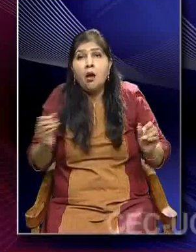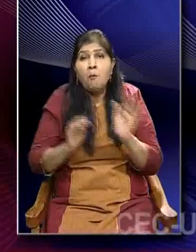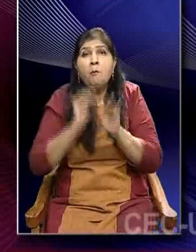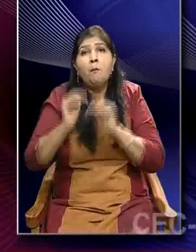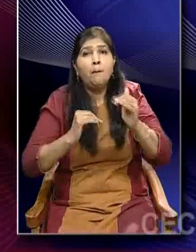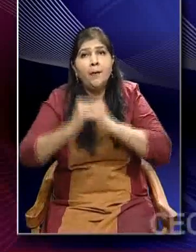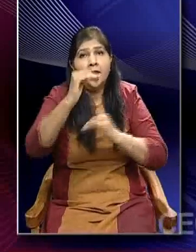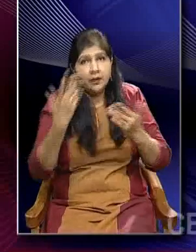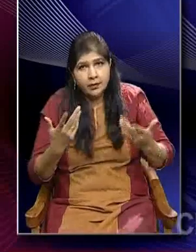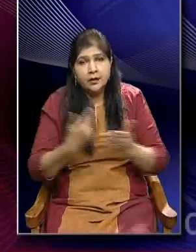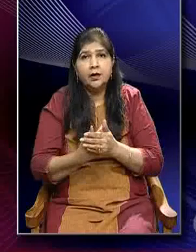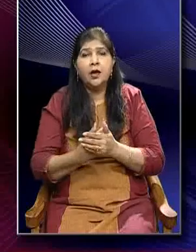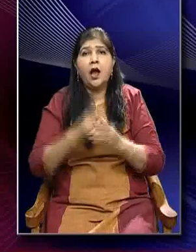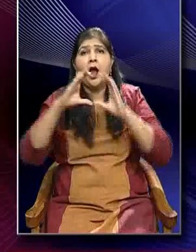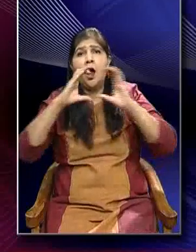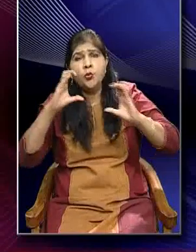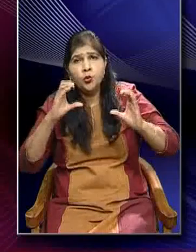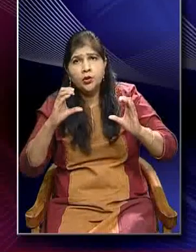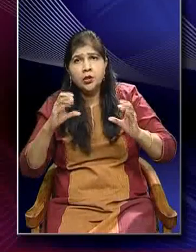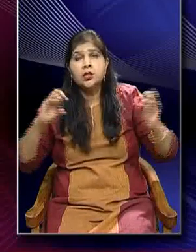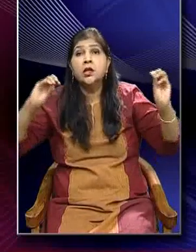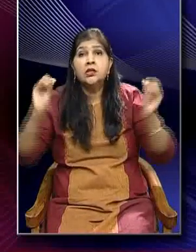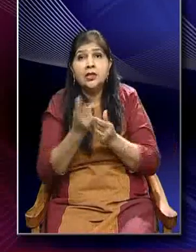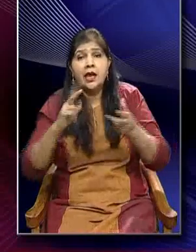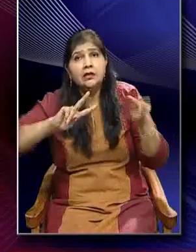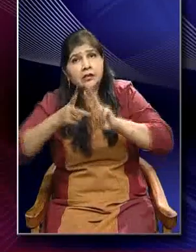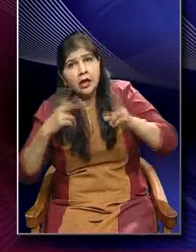advancements, communication revolution,